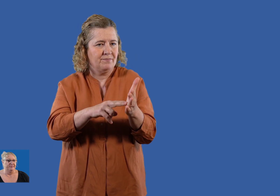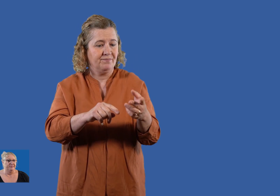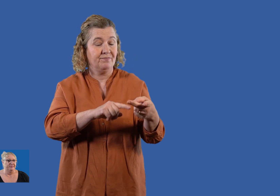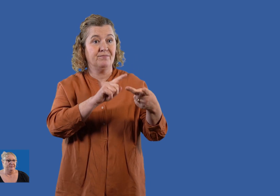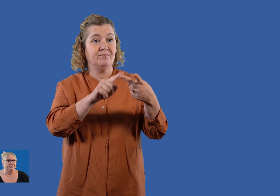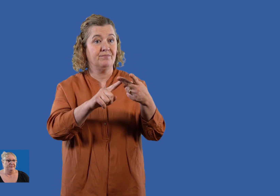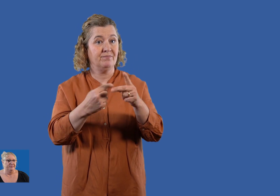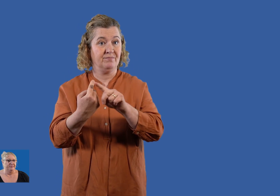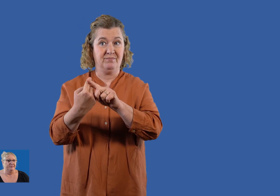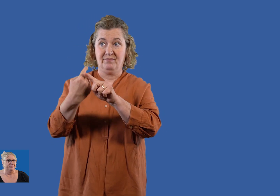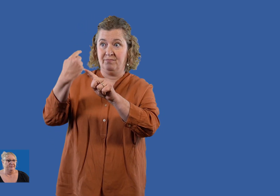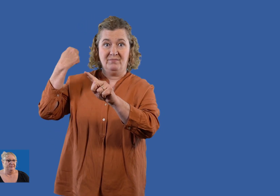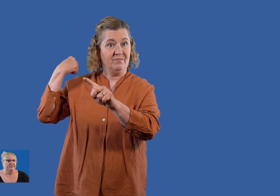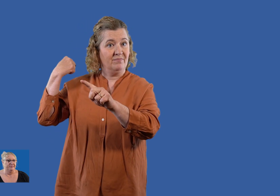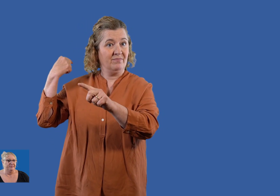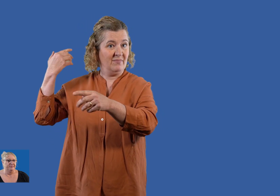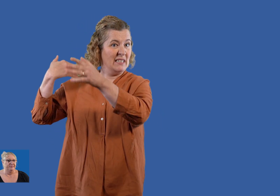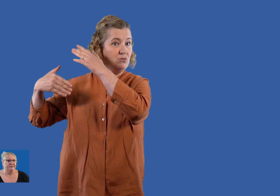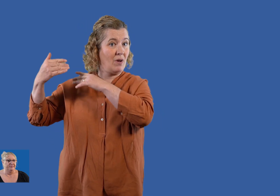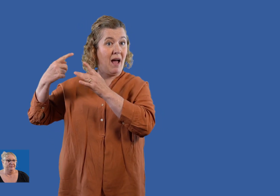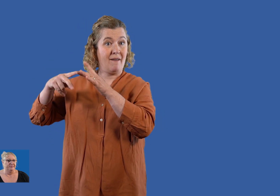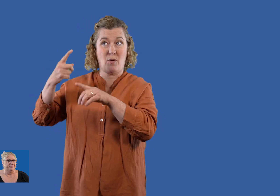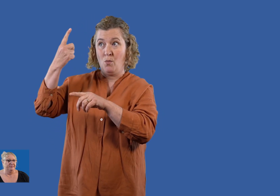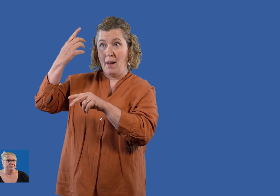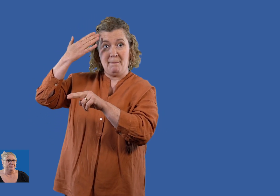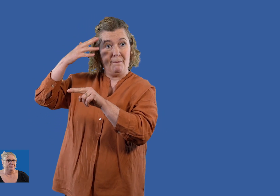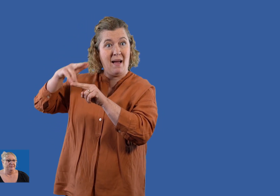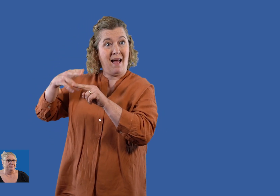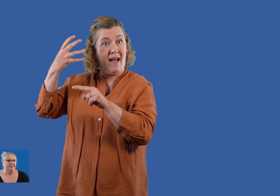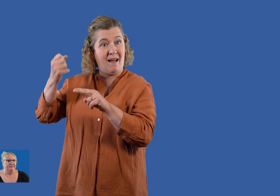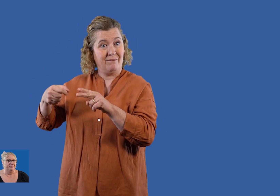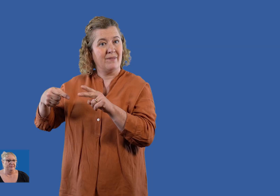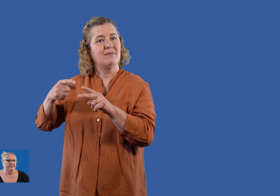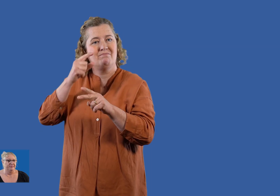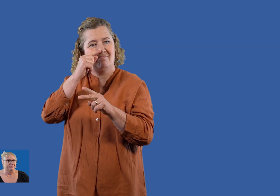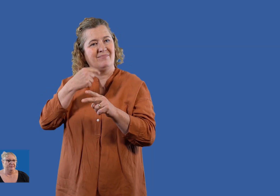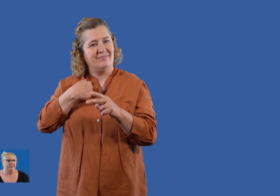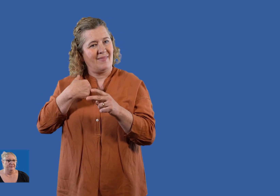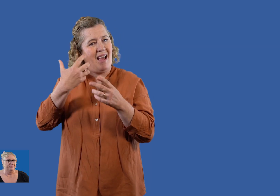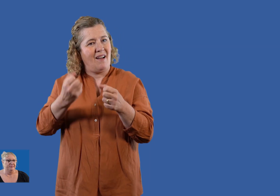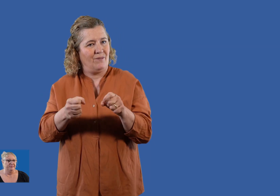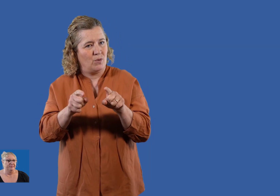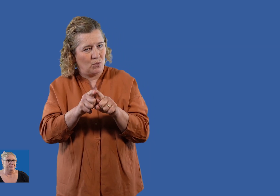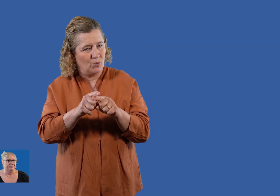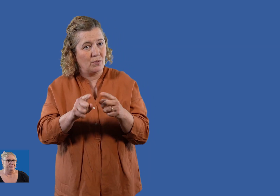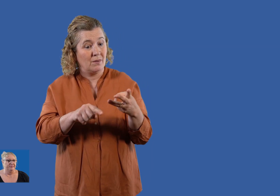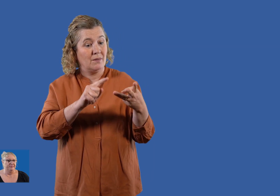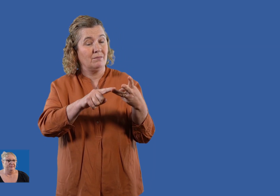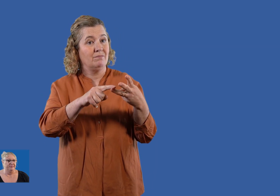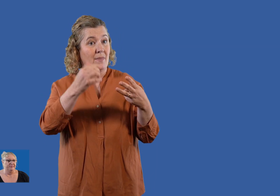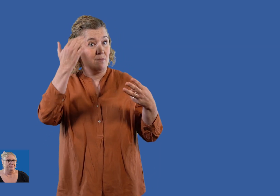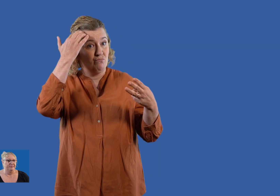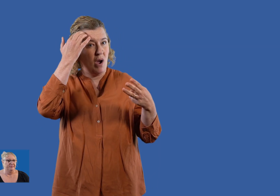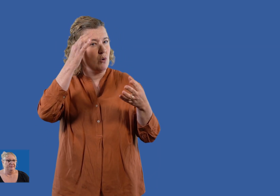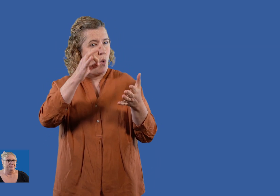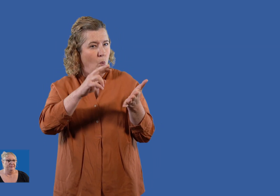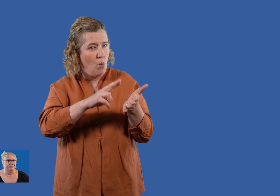If a parent has this, then the children are susceptible to the disease. That's hereditary. Abnormality in the